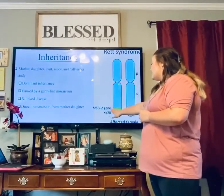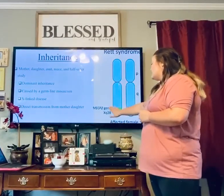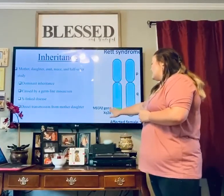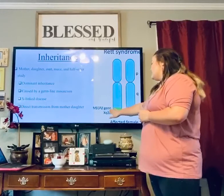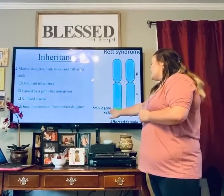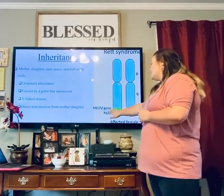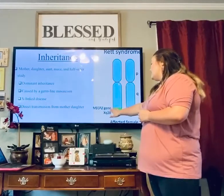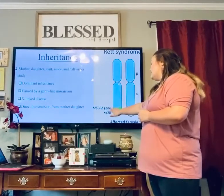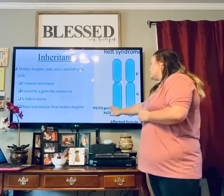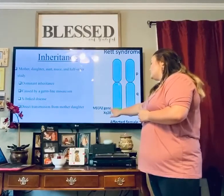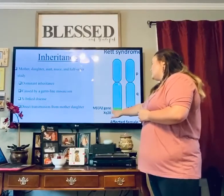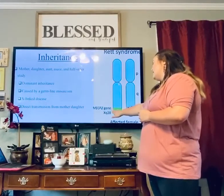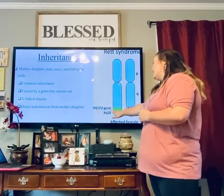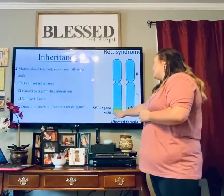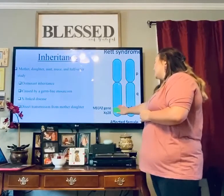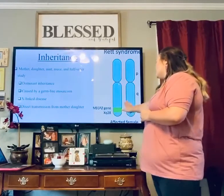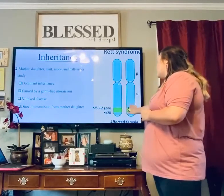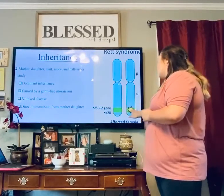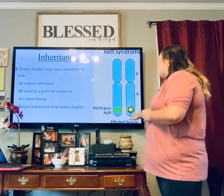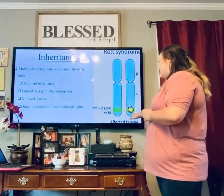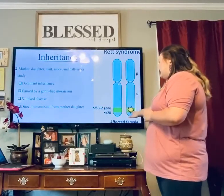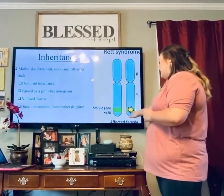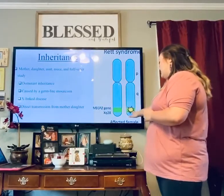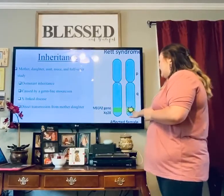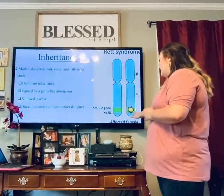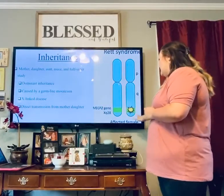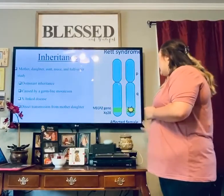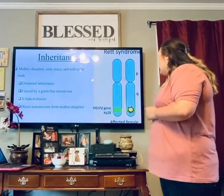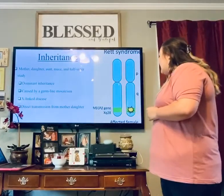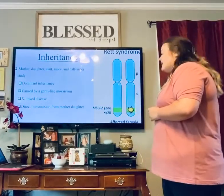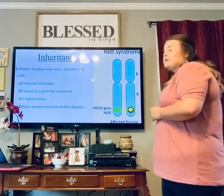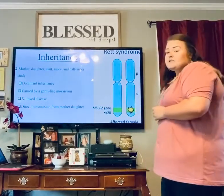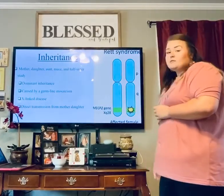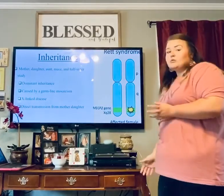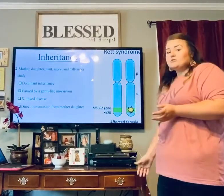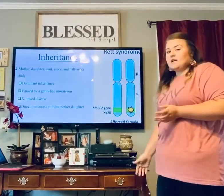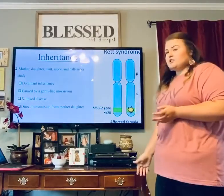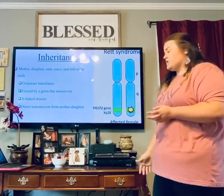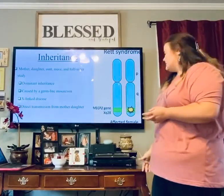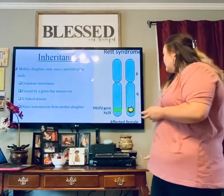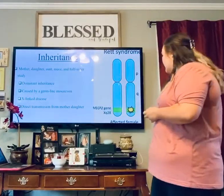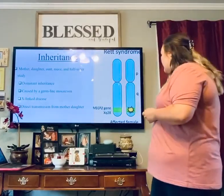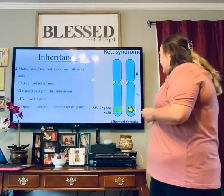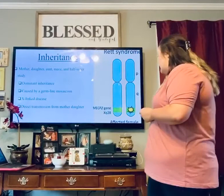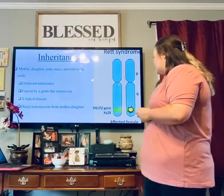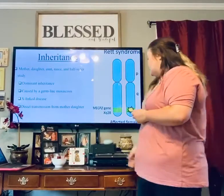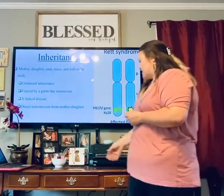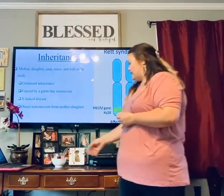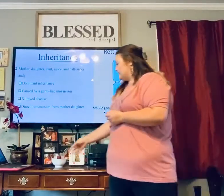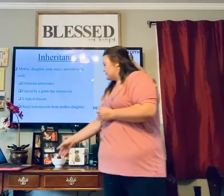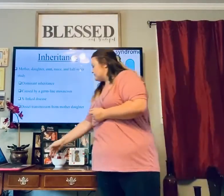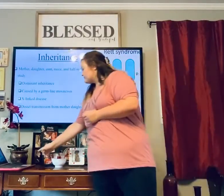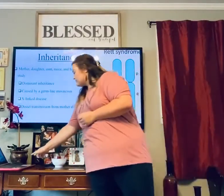the MECP2 gene, and here's the affected one. And it's a mutation in that gene.